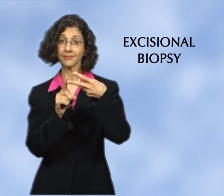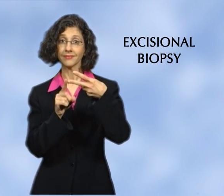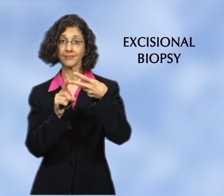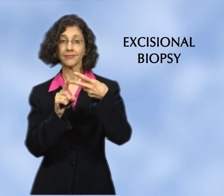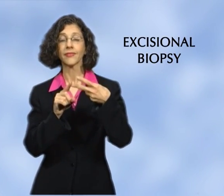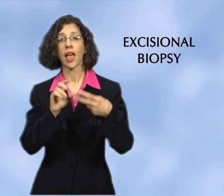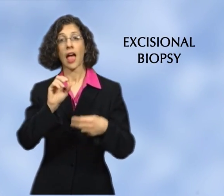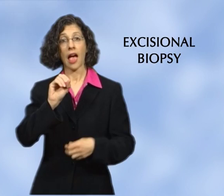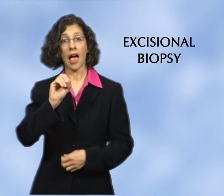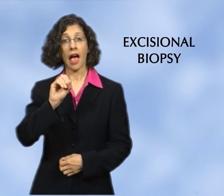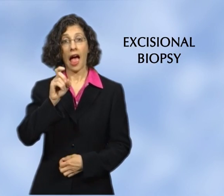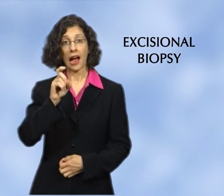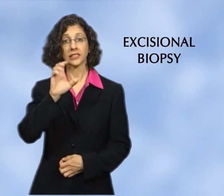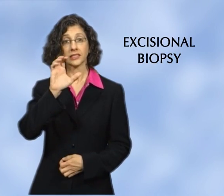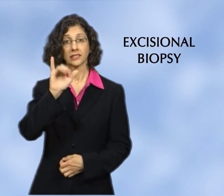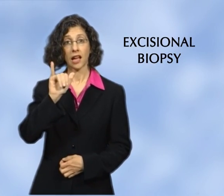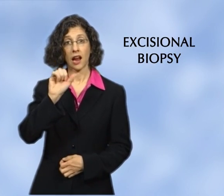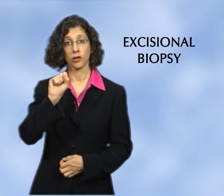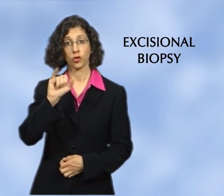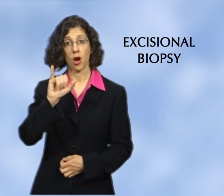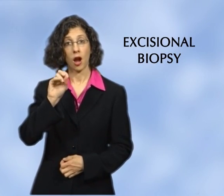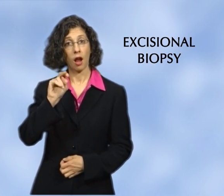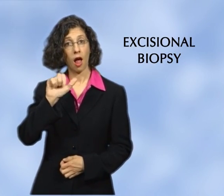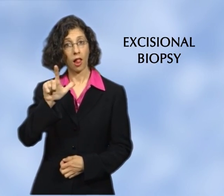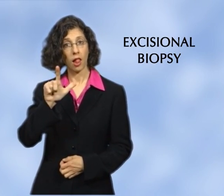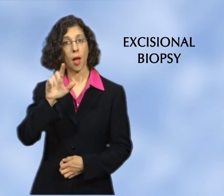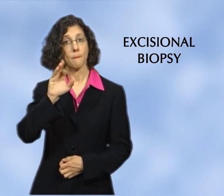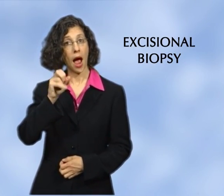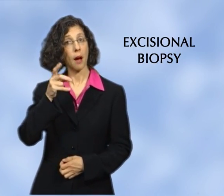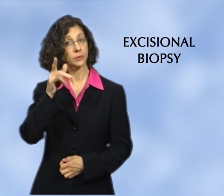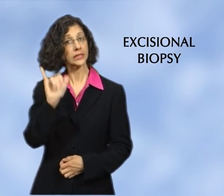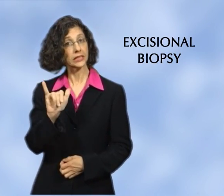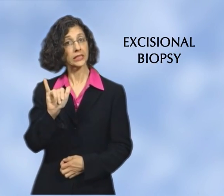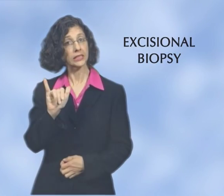There is also an excisional biopsy.